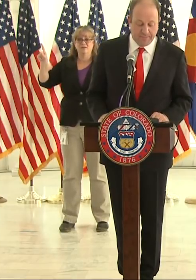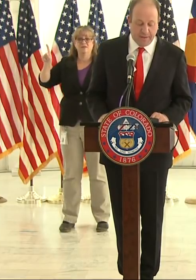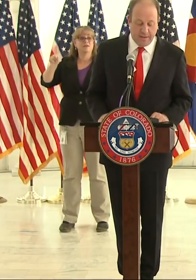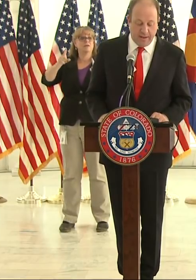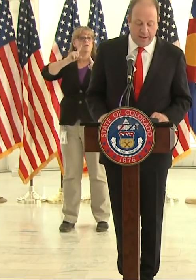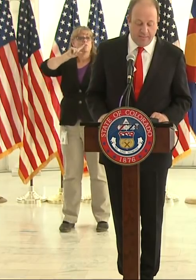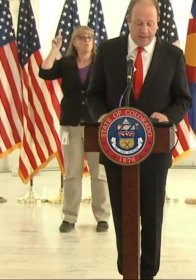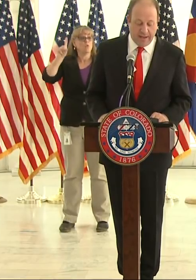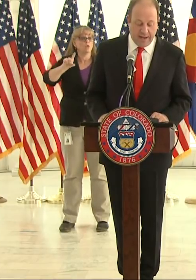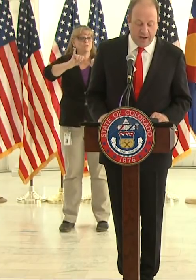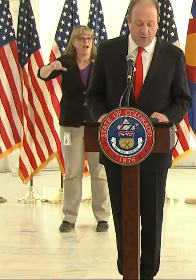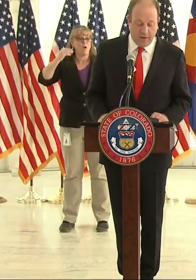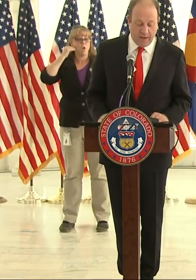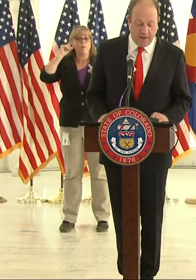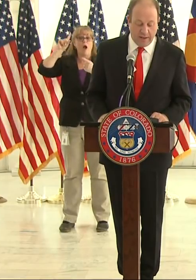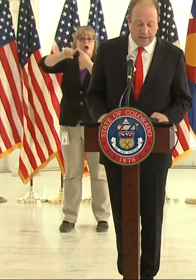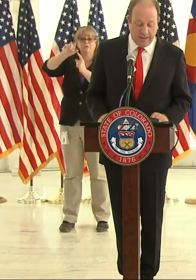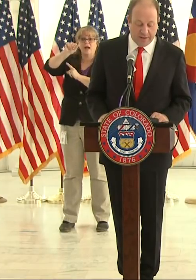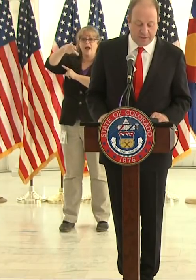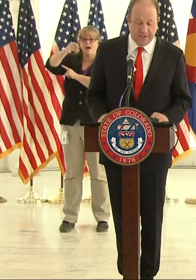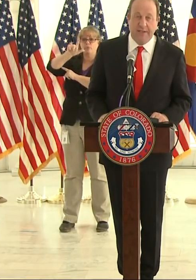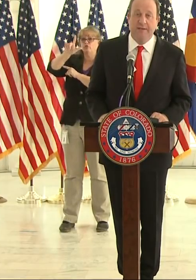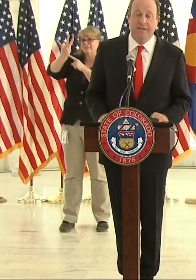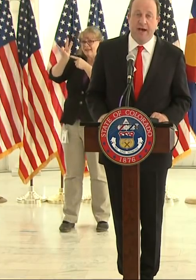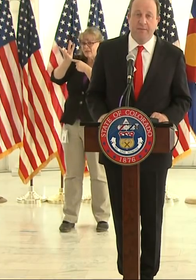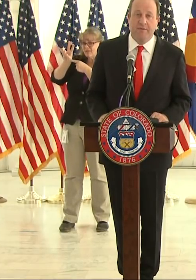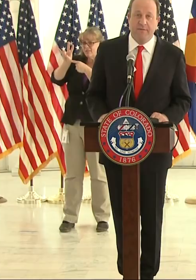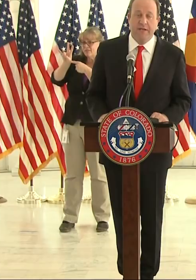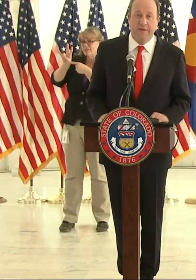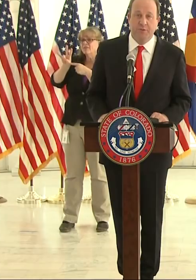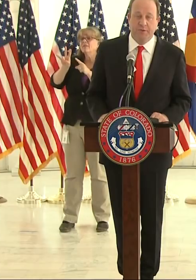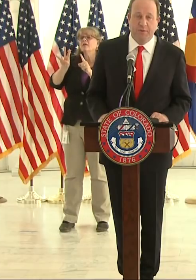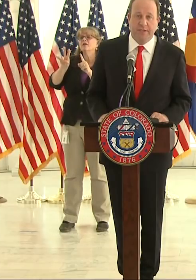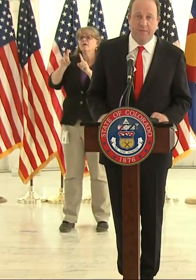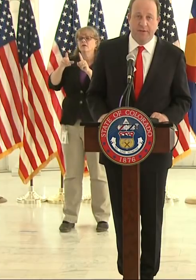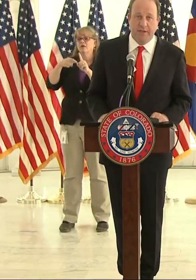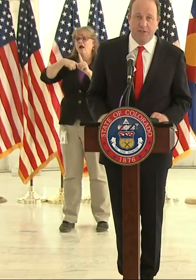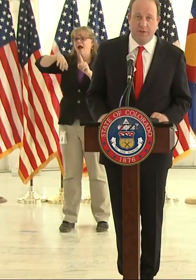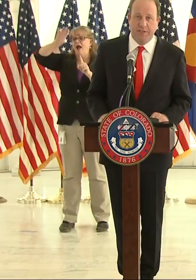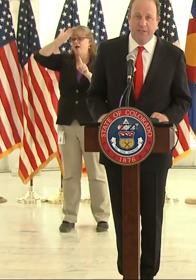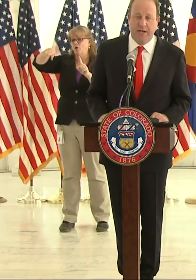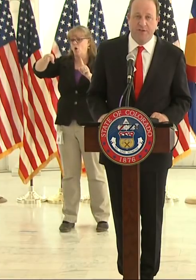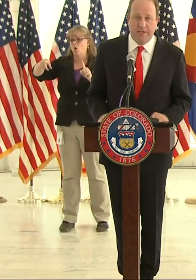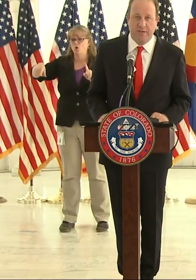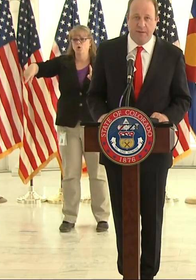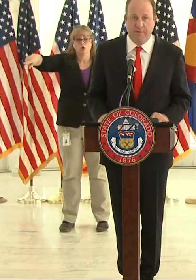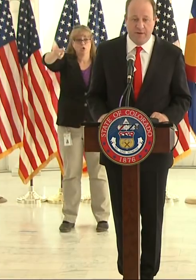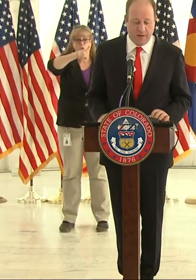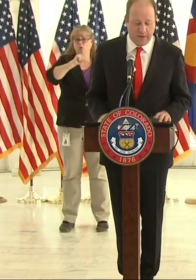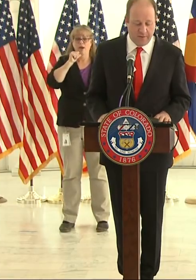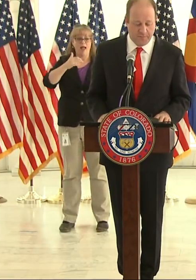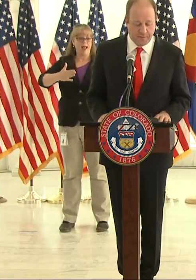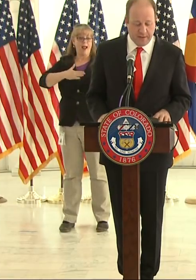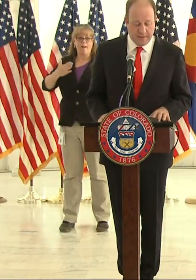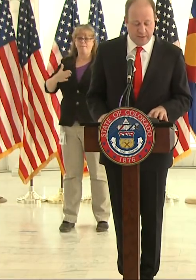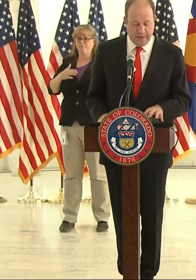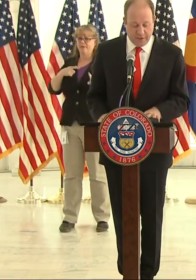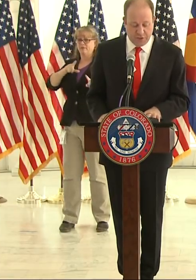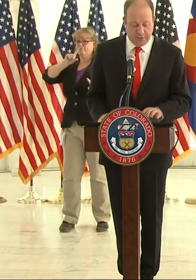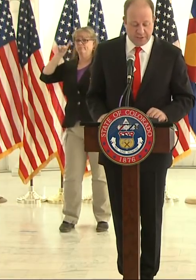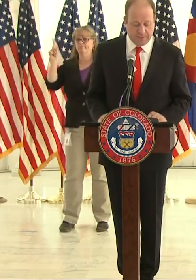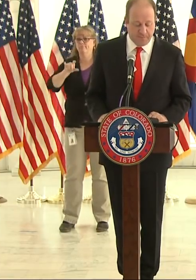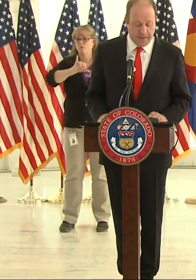something. And now it enters the time of individual responsibility and choices. And I trust the people of Colorado